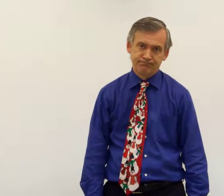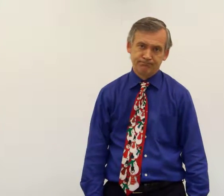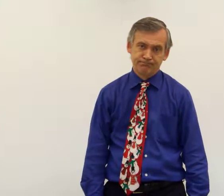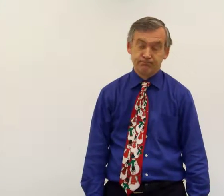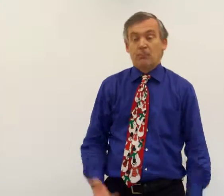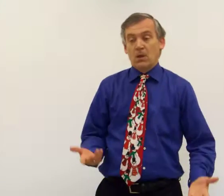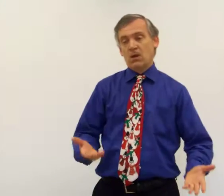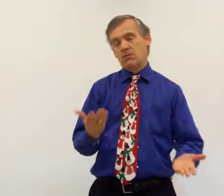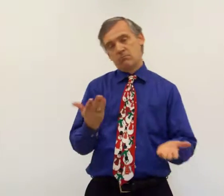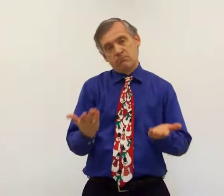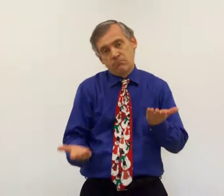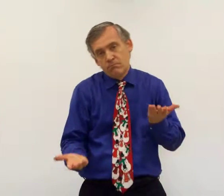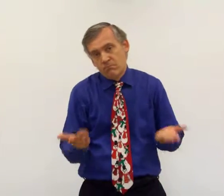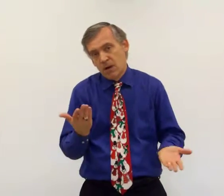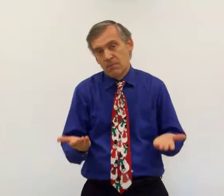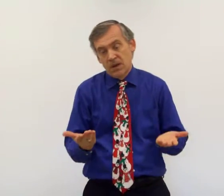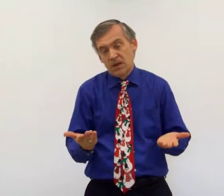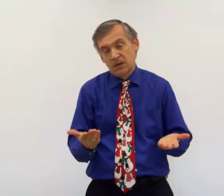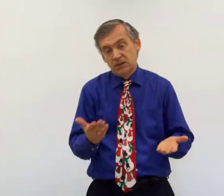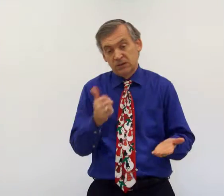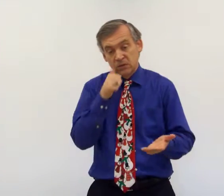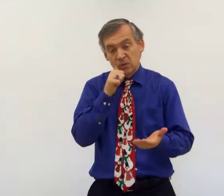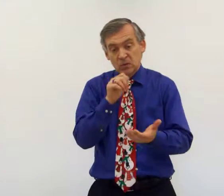Perhaps he had lost Eurydice by his readiness to